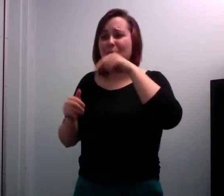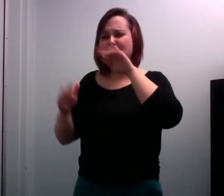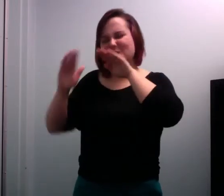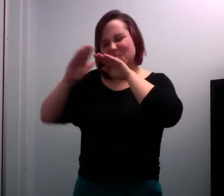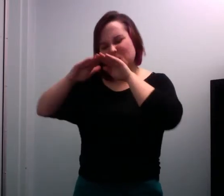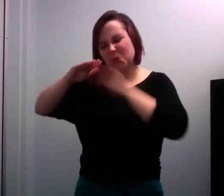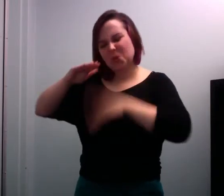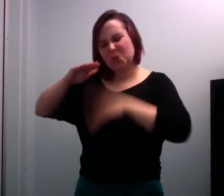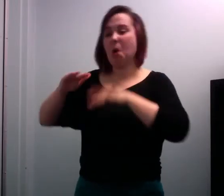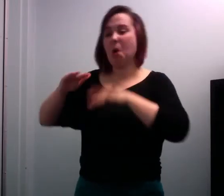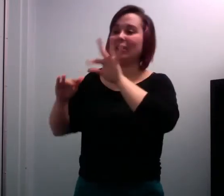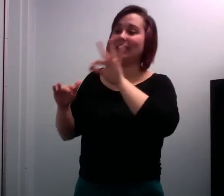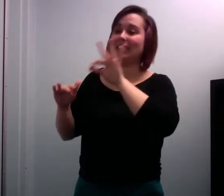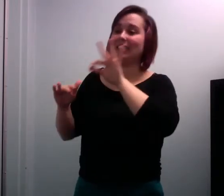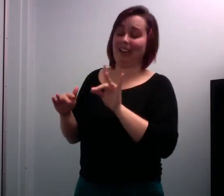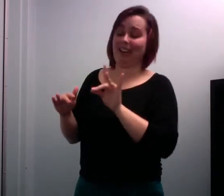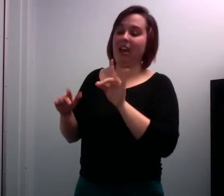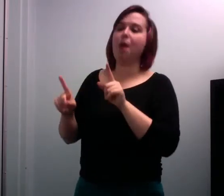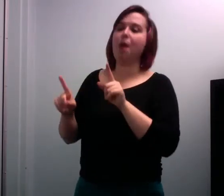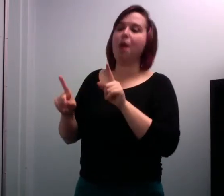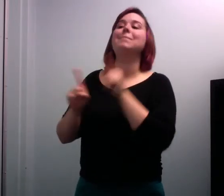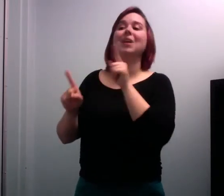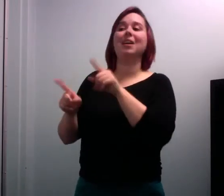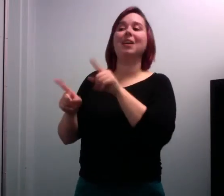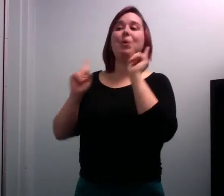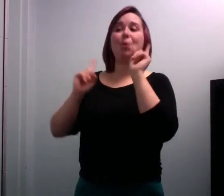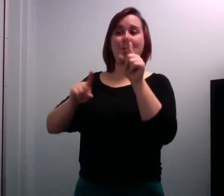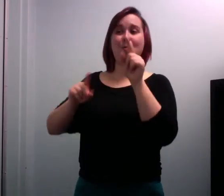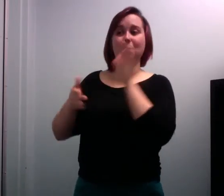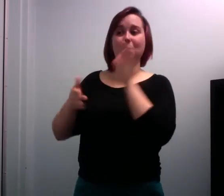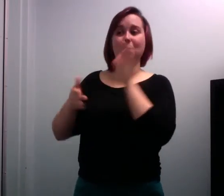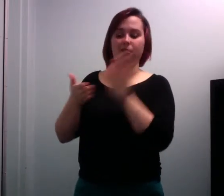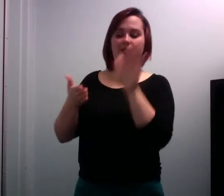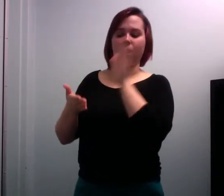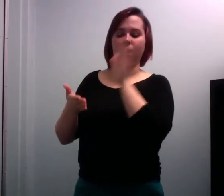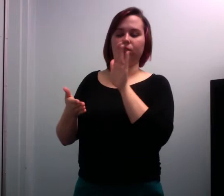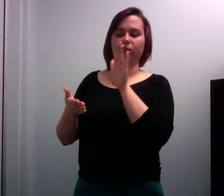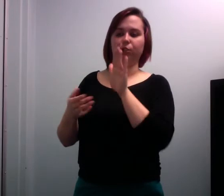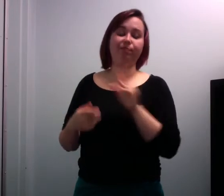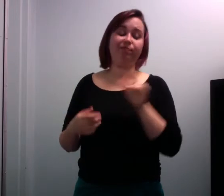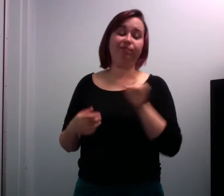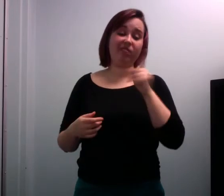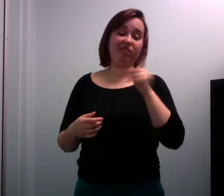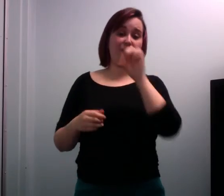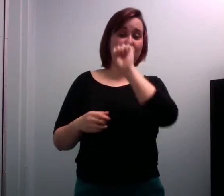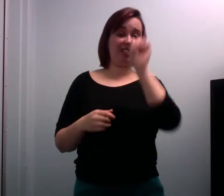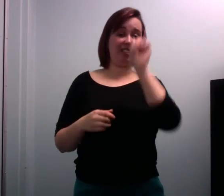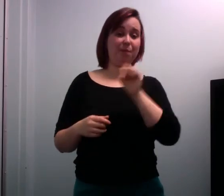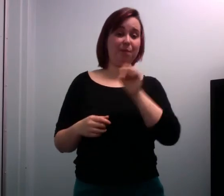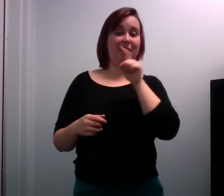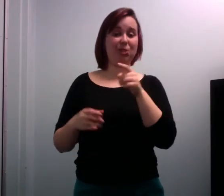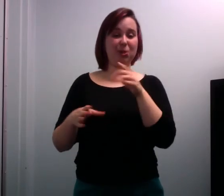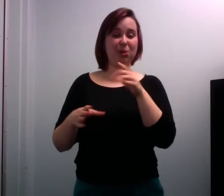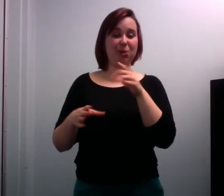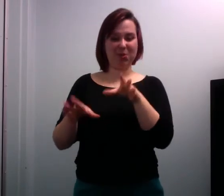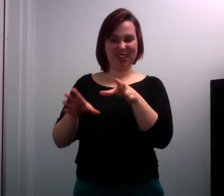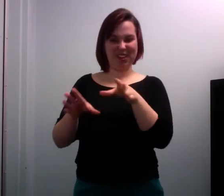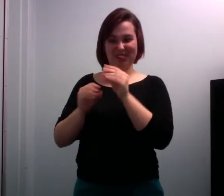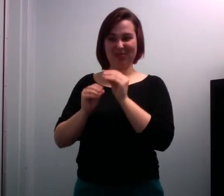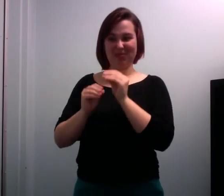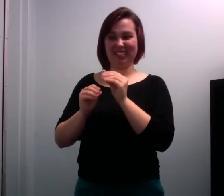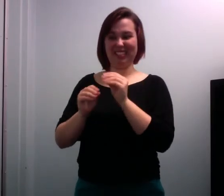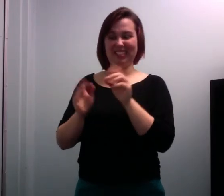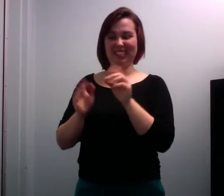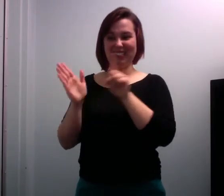go to college. His first term, he received D's and F's. His second term was no